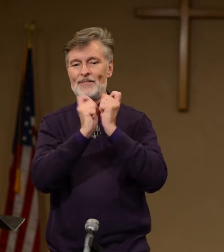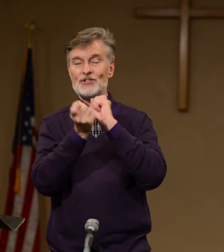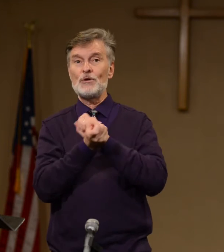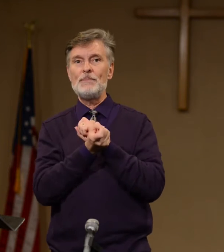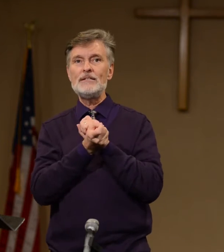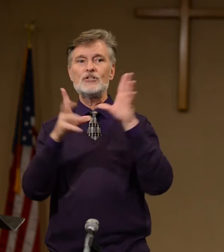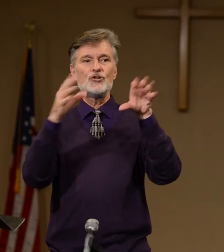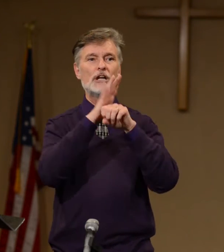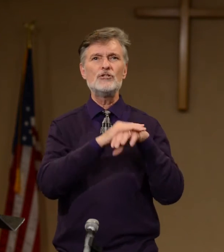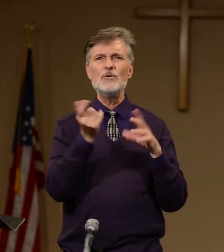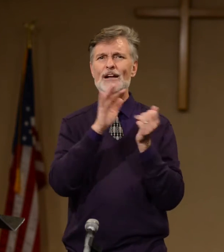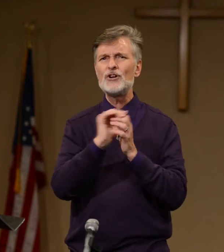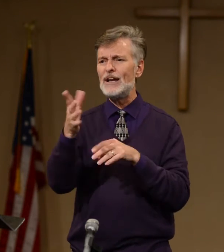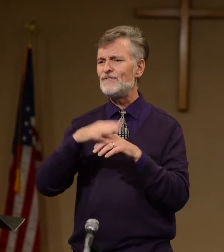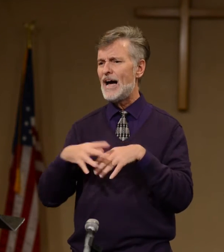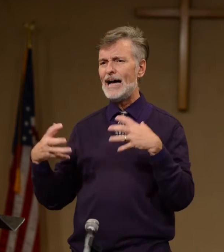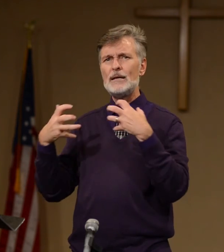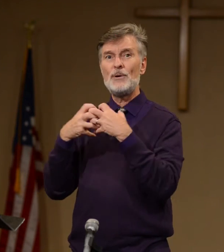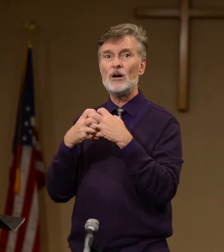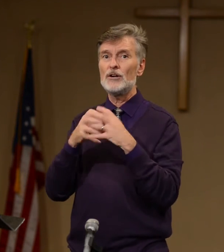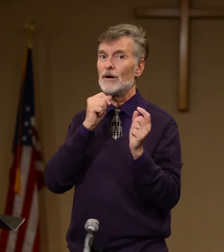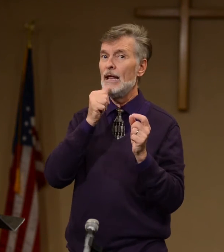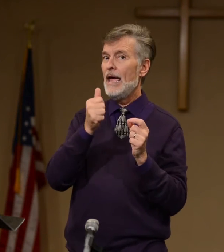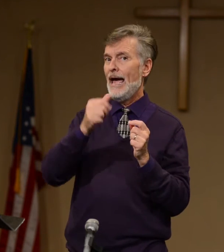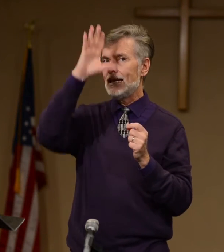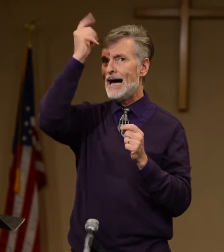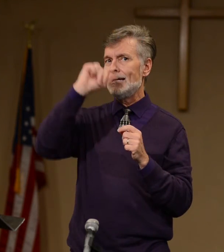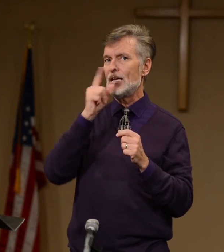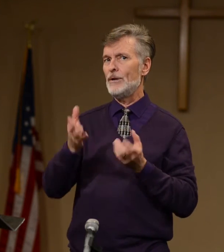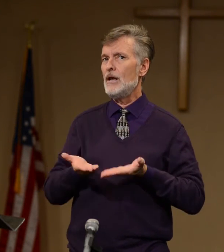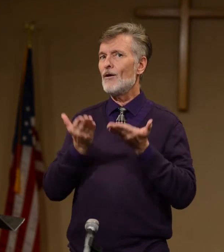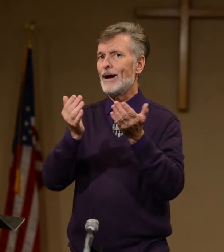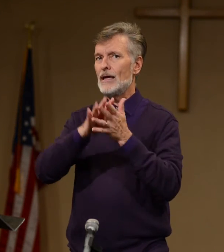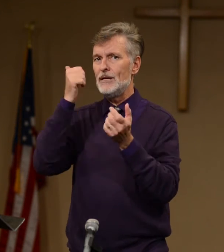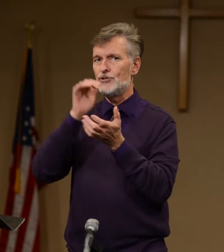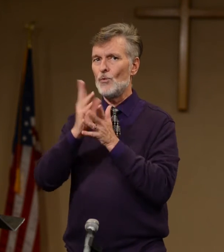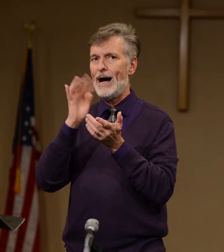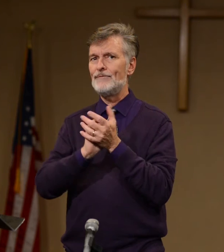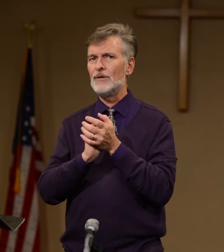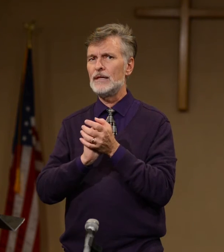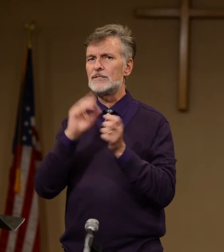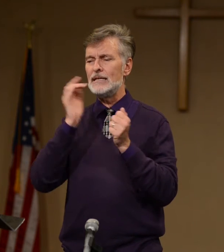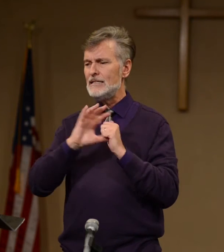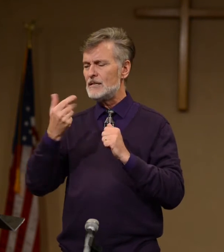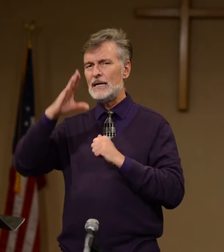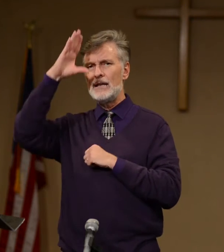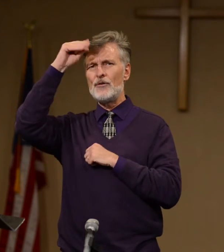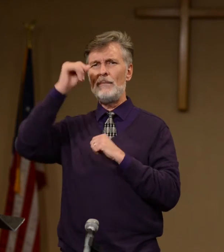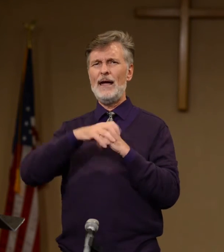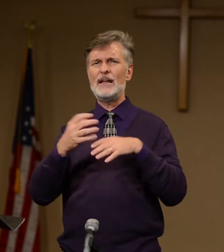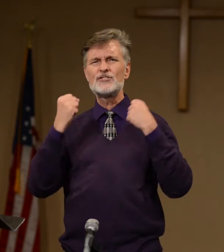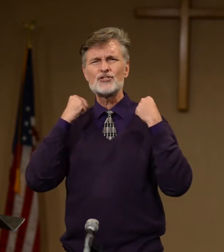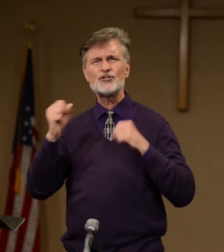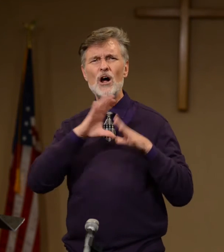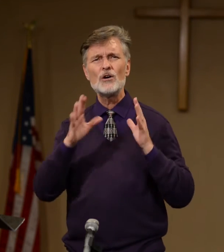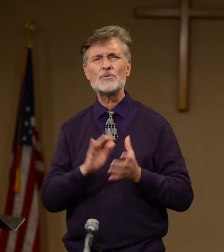this repentance, you're going to do that. You're going to find a partner. And guys, I would not recommend your wife on this. It needs to be another man that is a strong